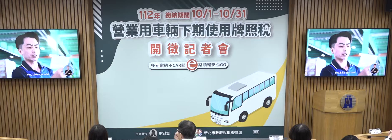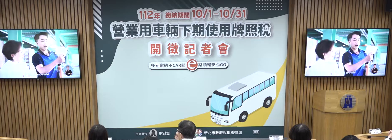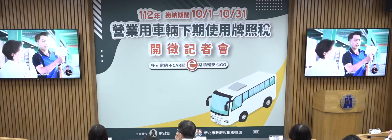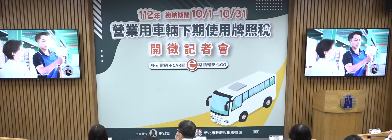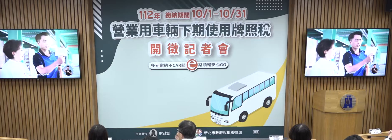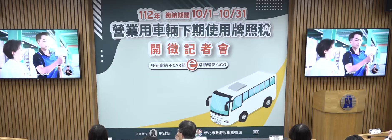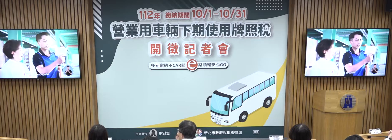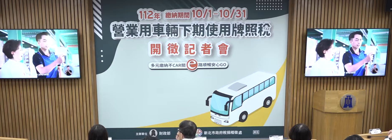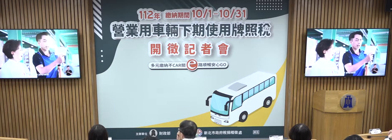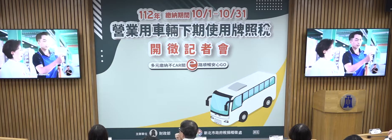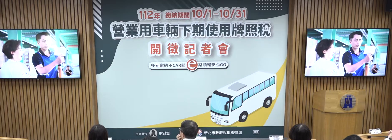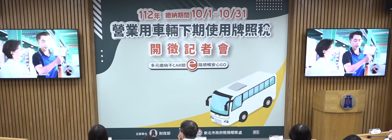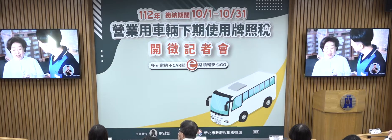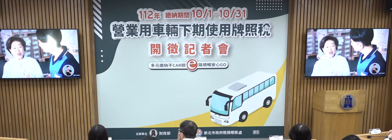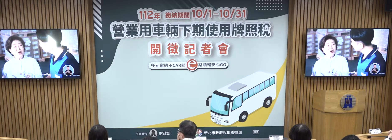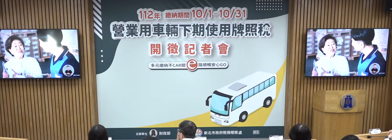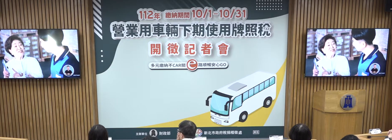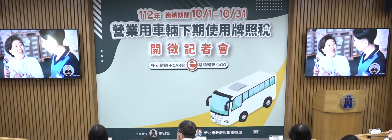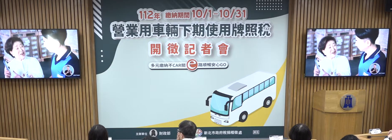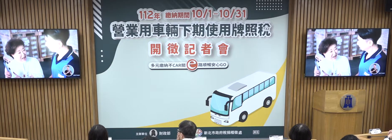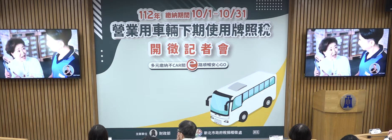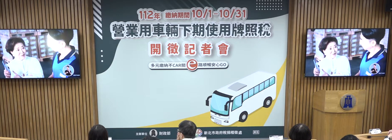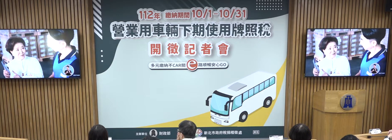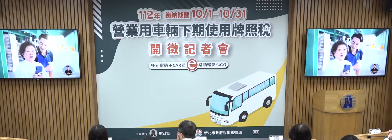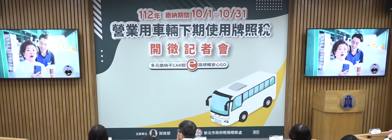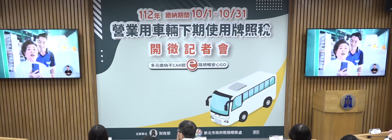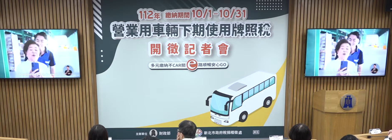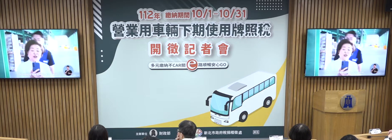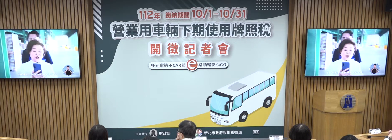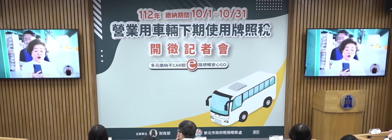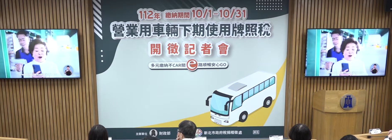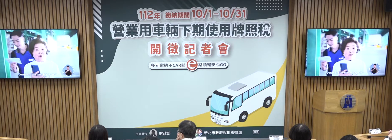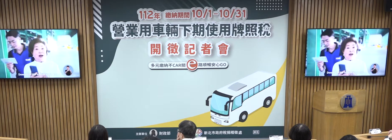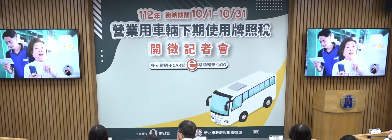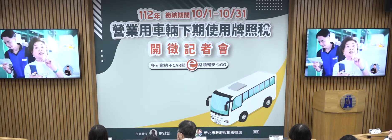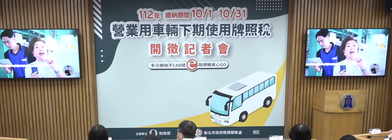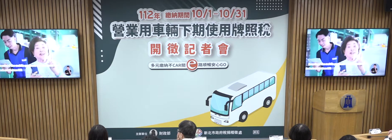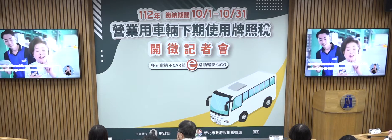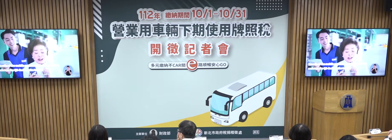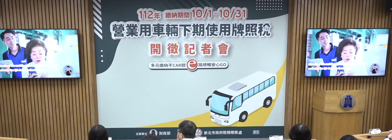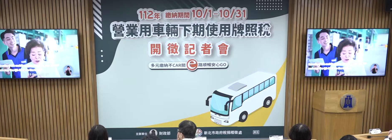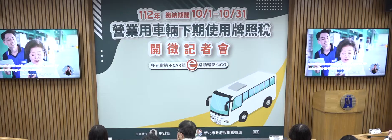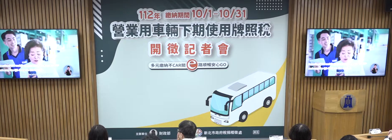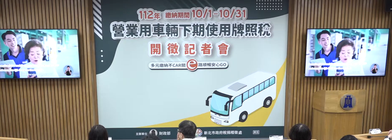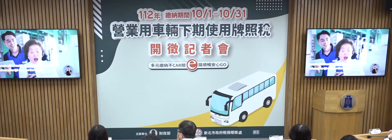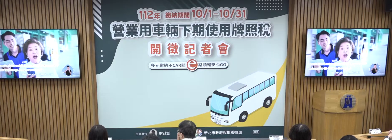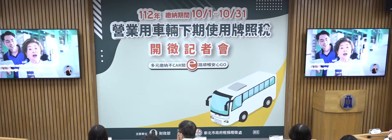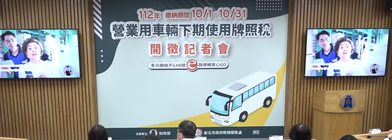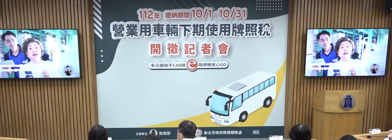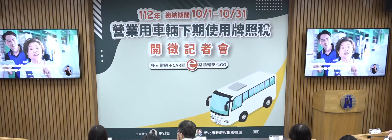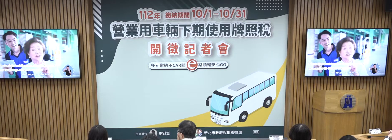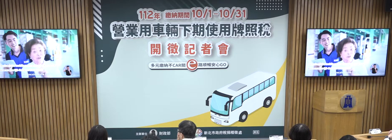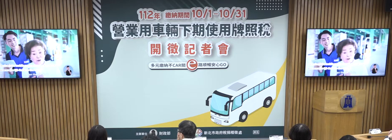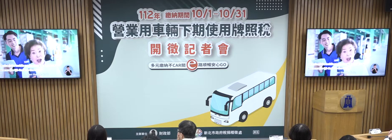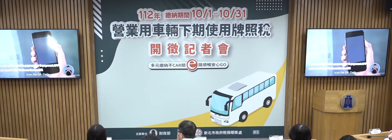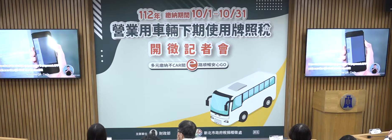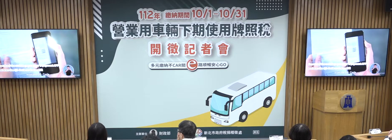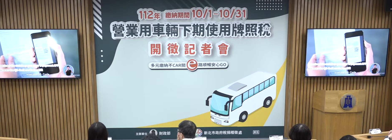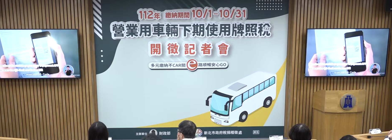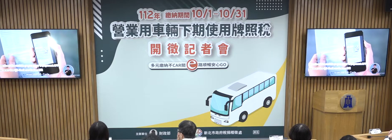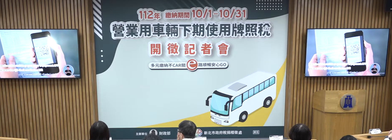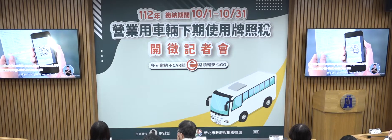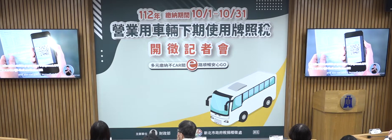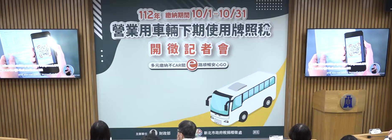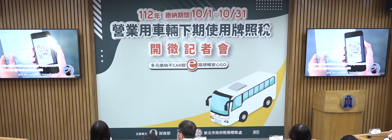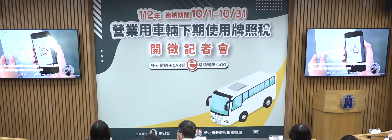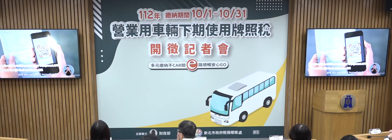collection? Yes. Like you said, pay taxes honestly. Use this. Download the mobile payment or e-payment app. After receiving the tax bill, scan the